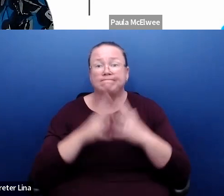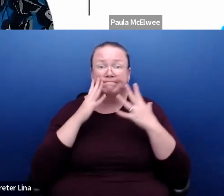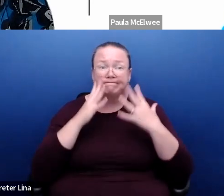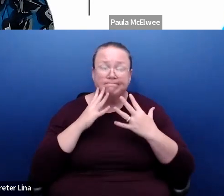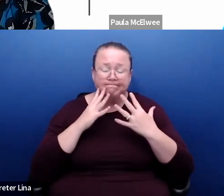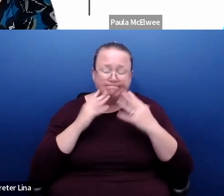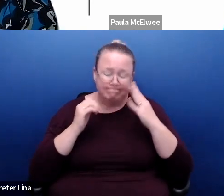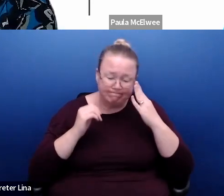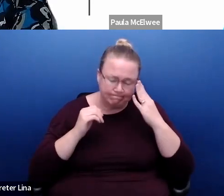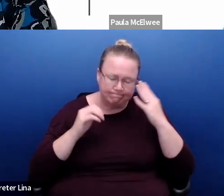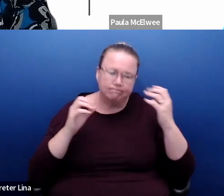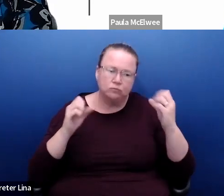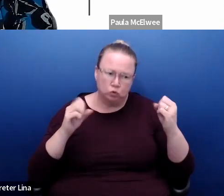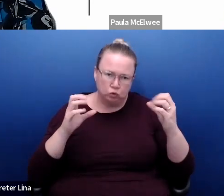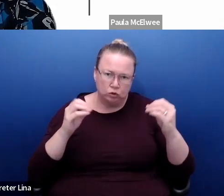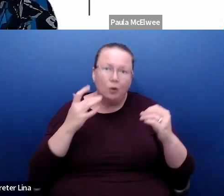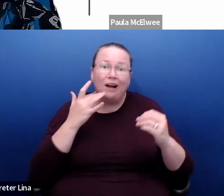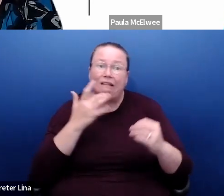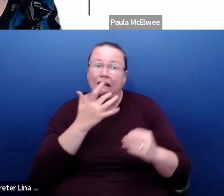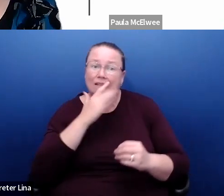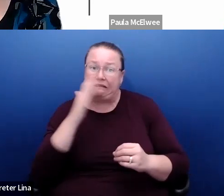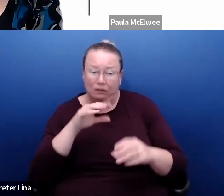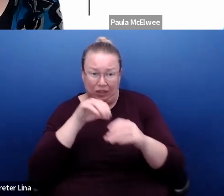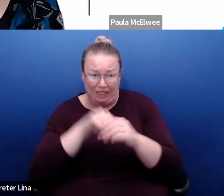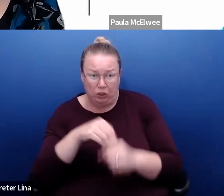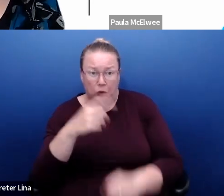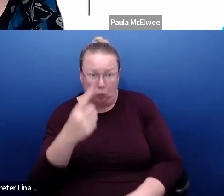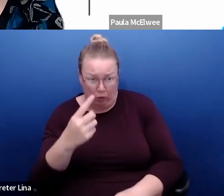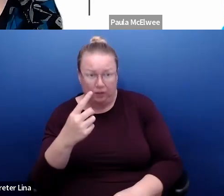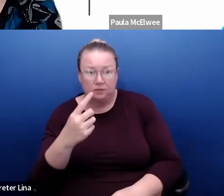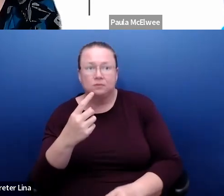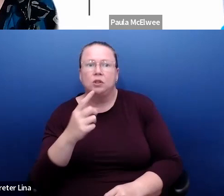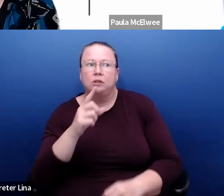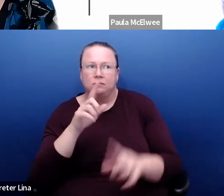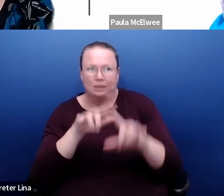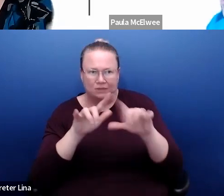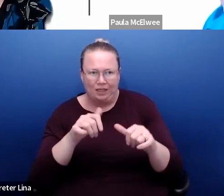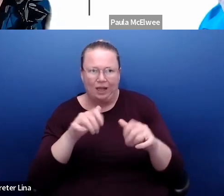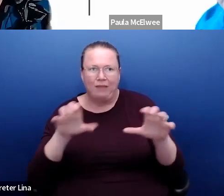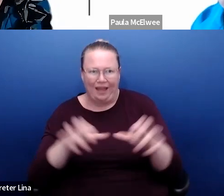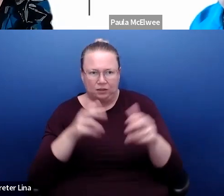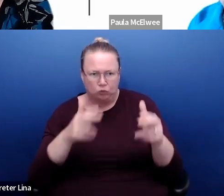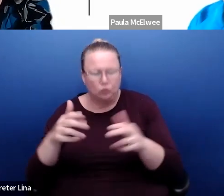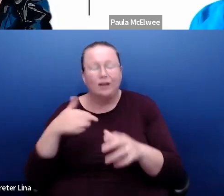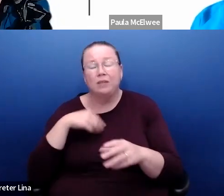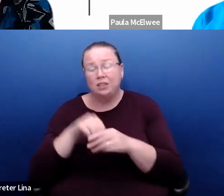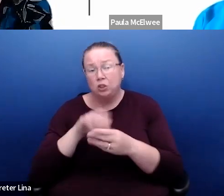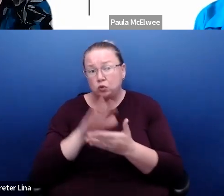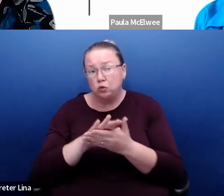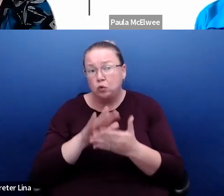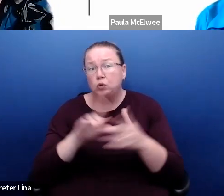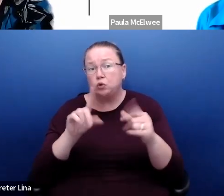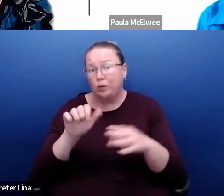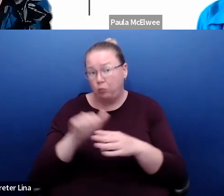Unfortunately, so luckily I've never been in when there has been an active shooter. I've definitely been in schools when they're doing